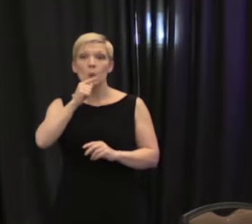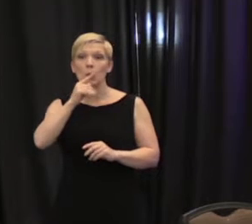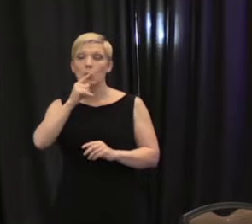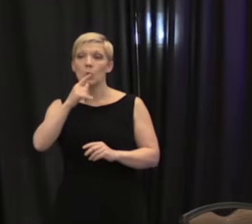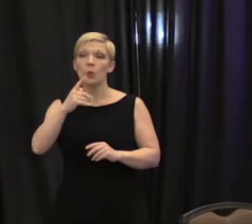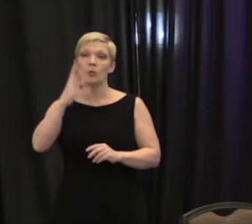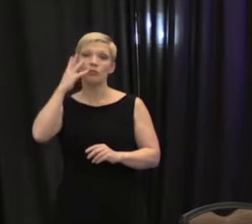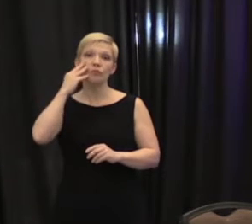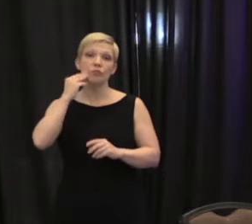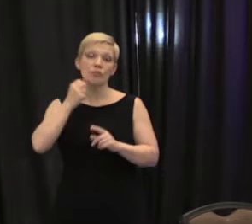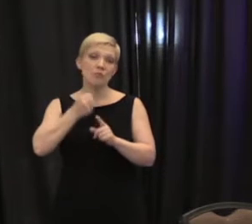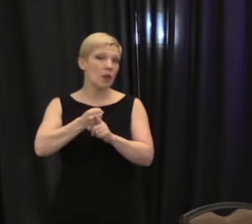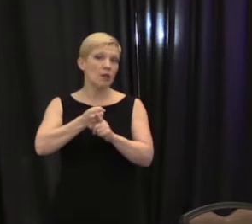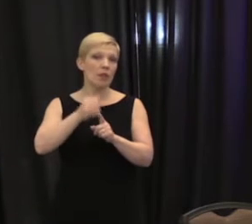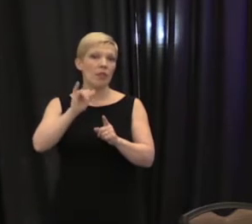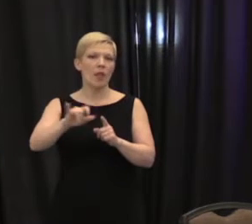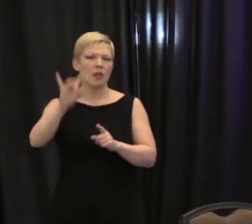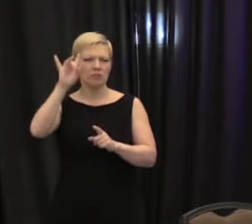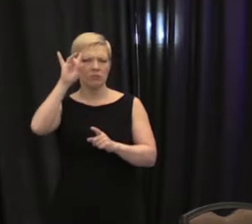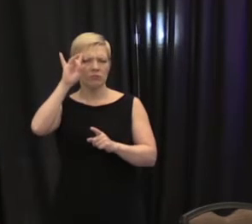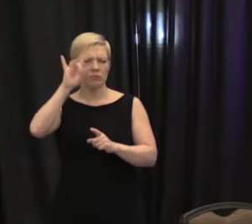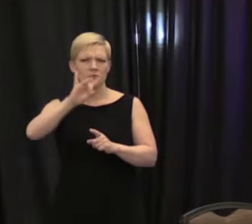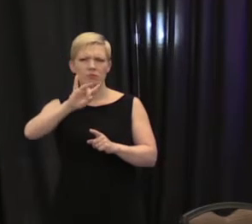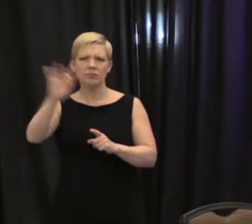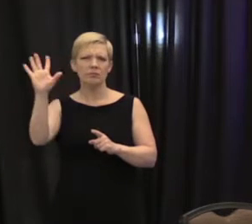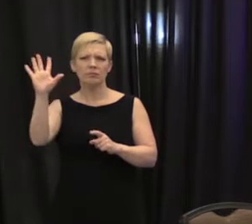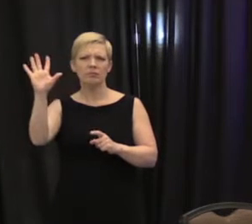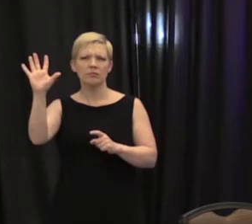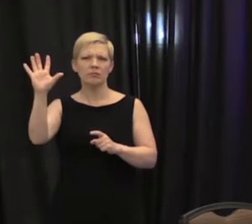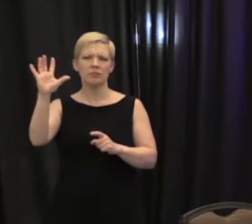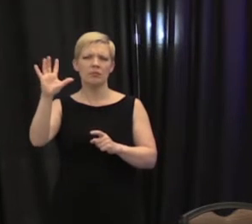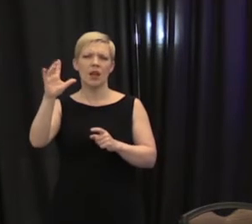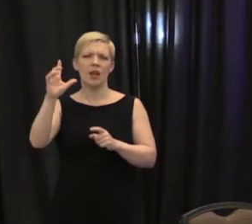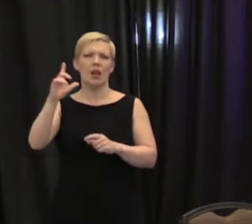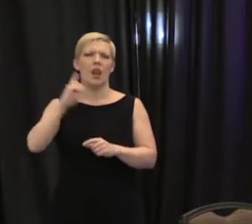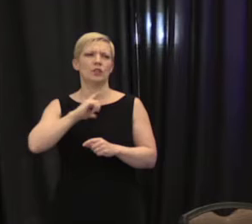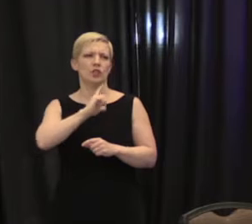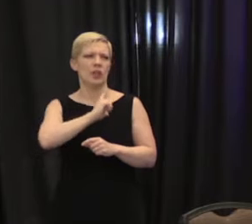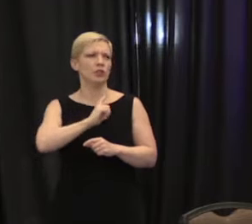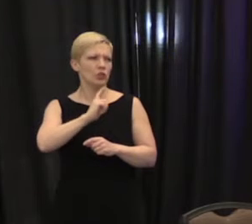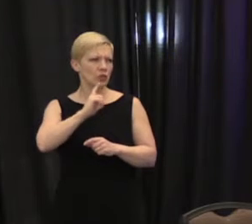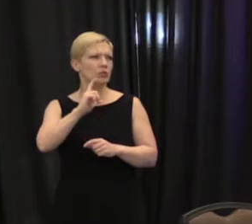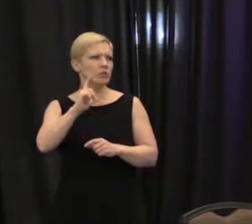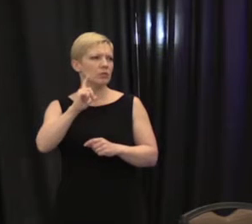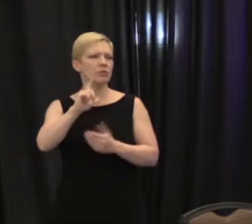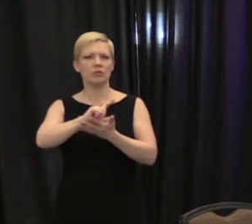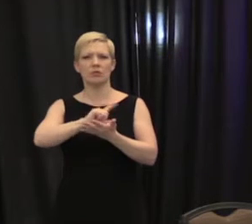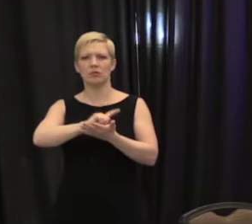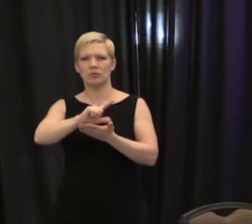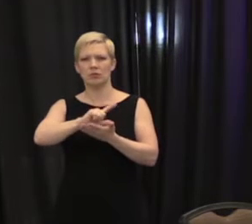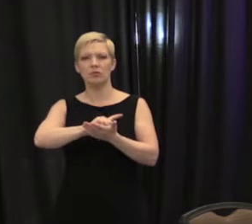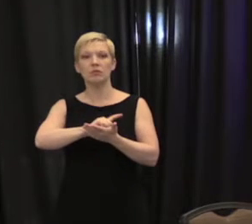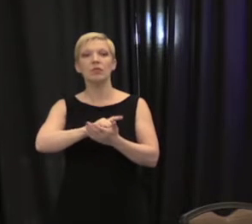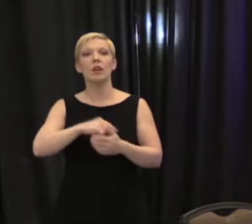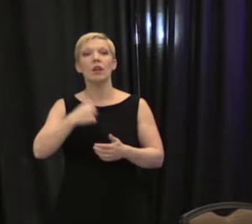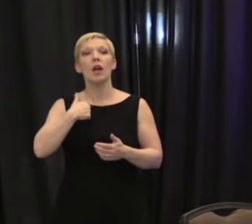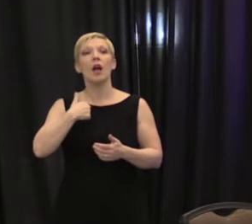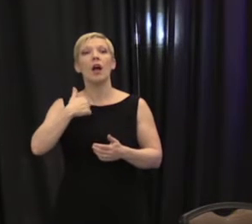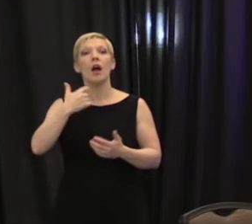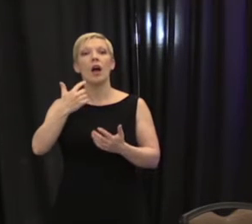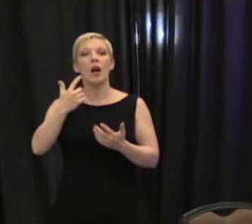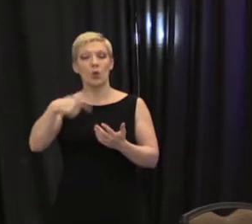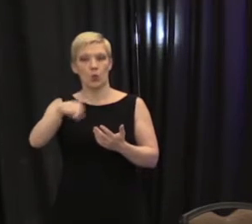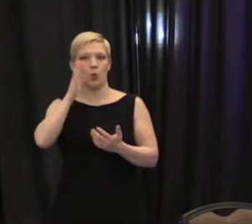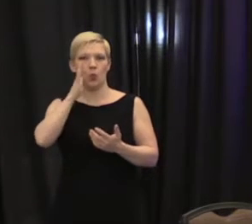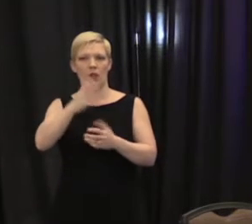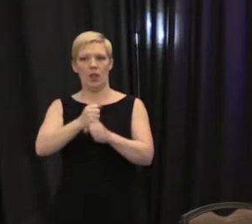by this hideous piece of legislation. You'll hear more about that in emails. I just want to let you know.